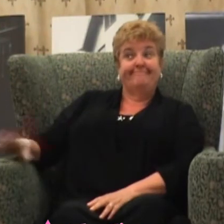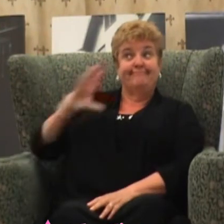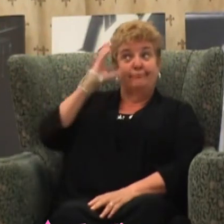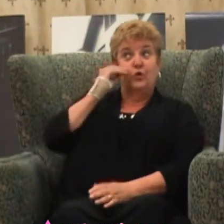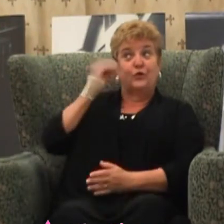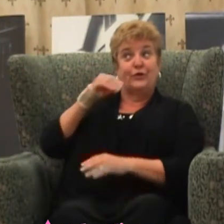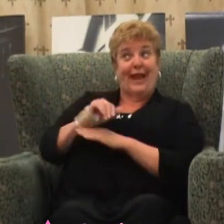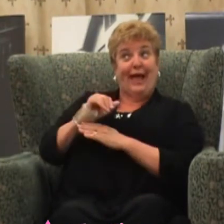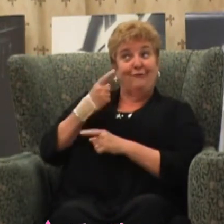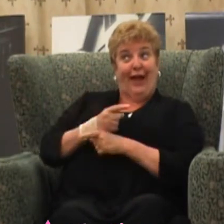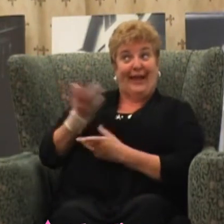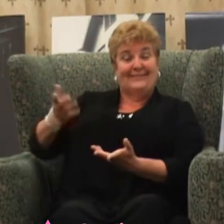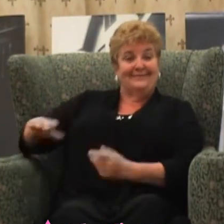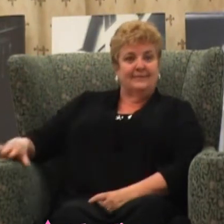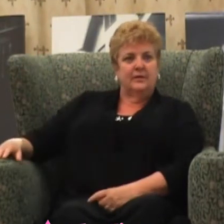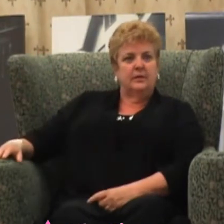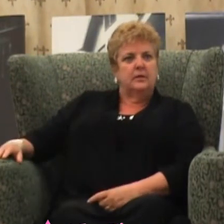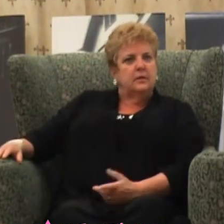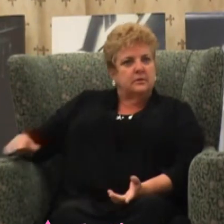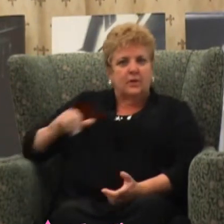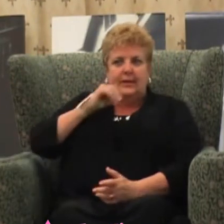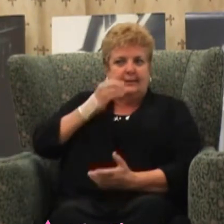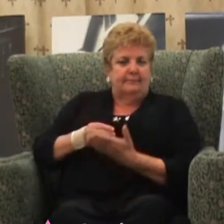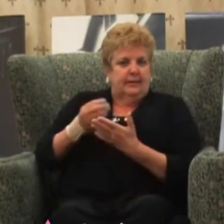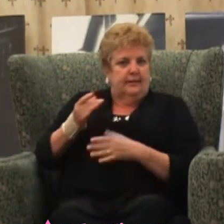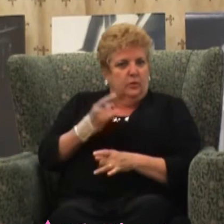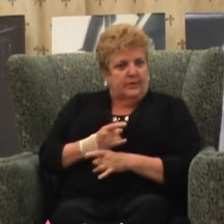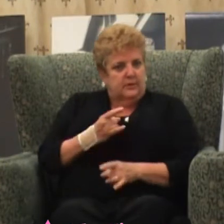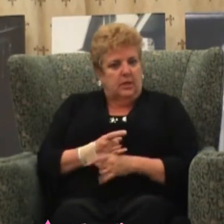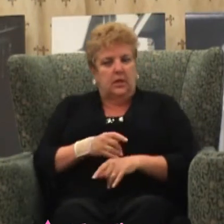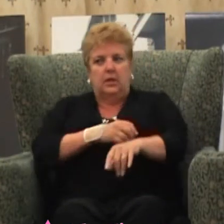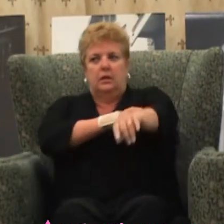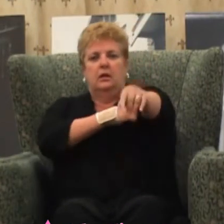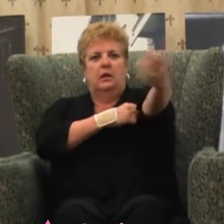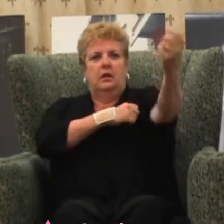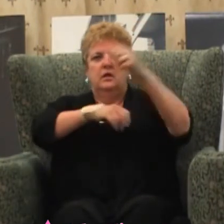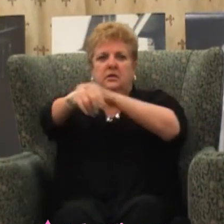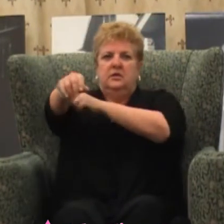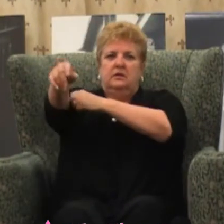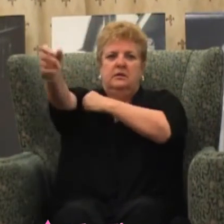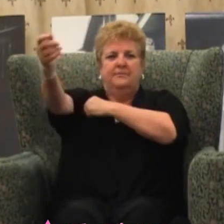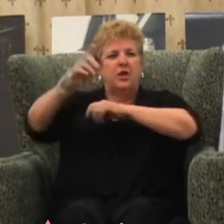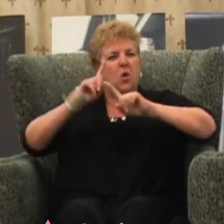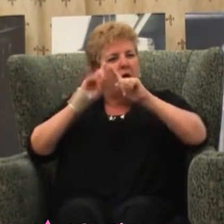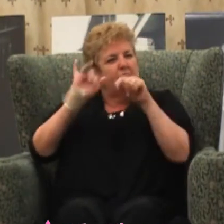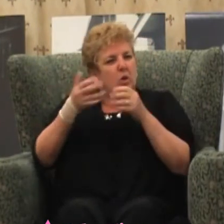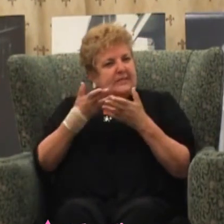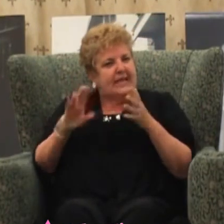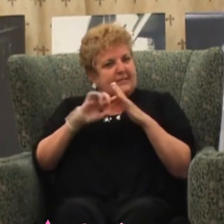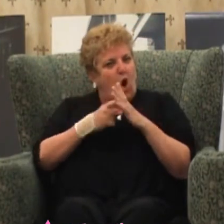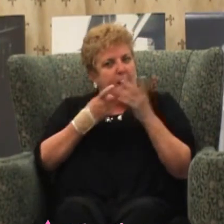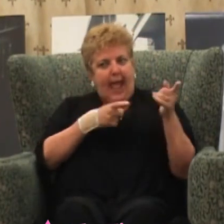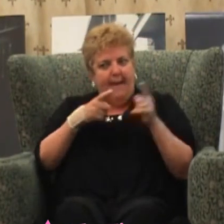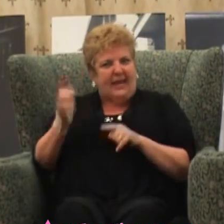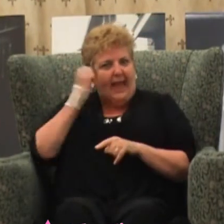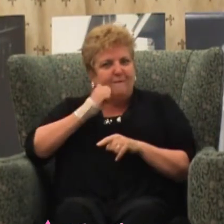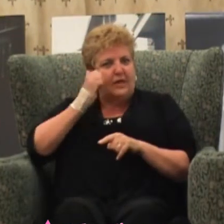And didn't get my bottle. She's pushing the cart all over the store. But these things are happening to me every day, and it didn't keep me from